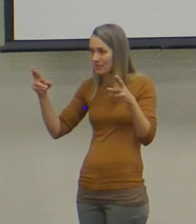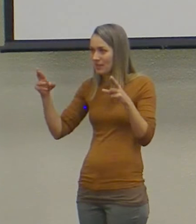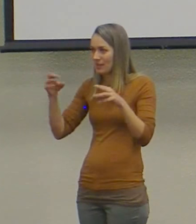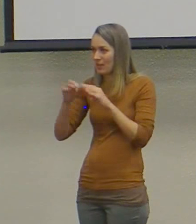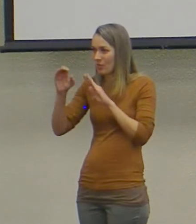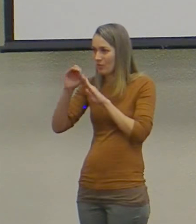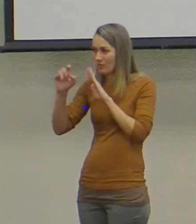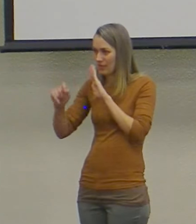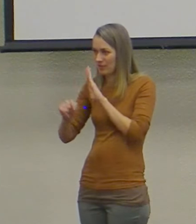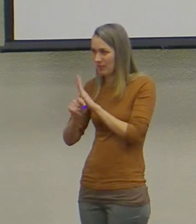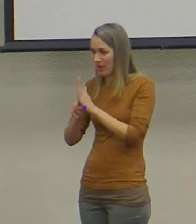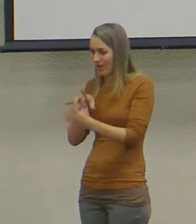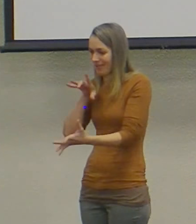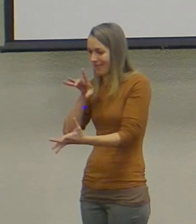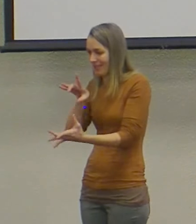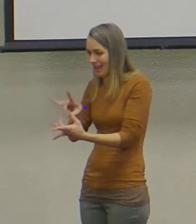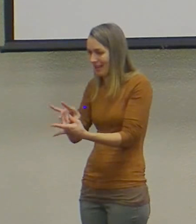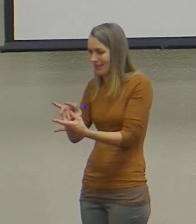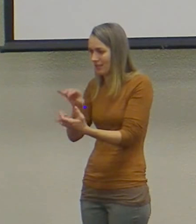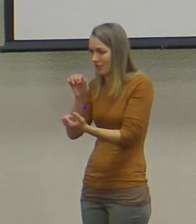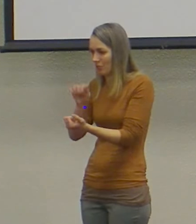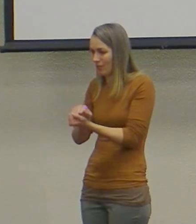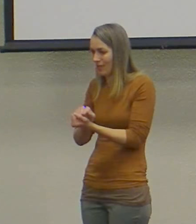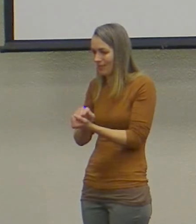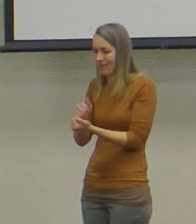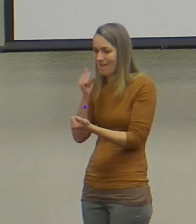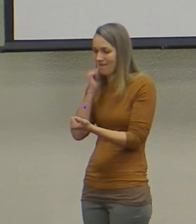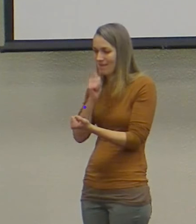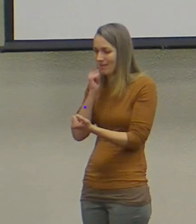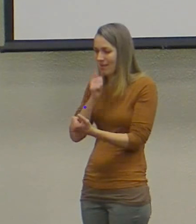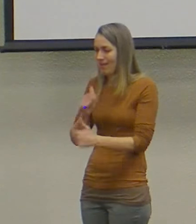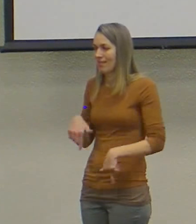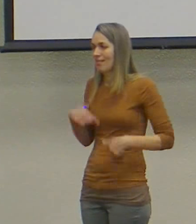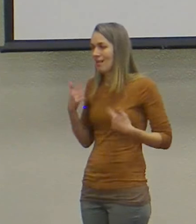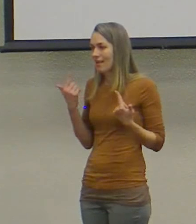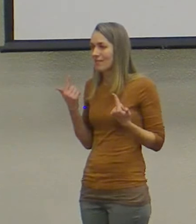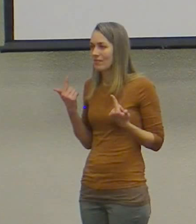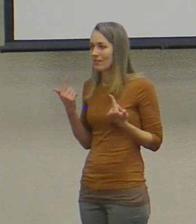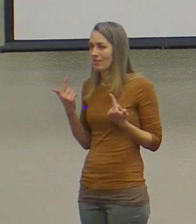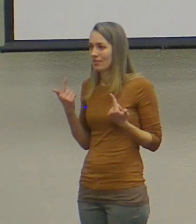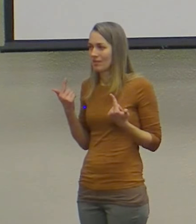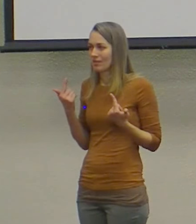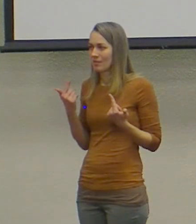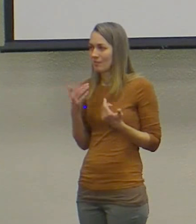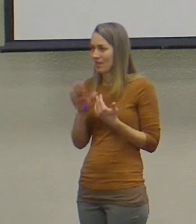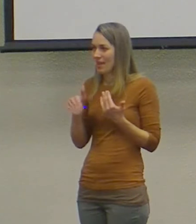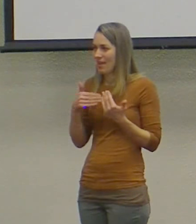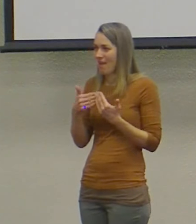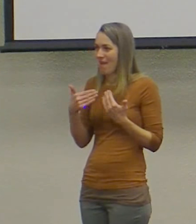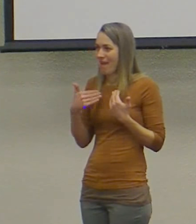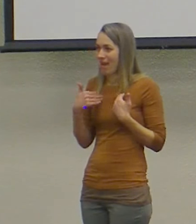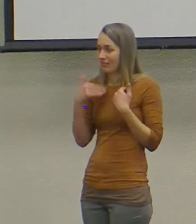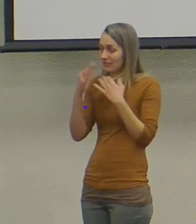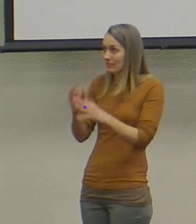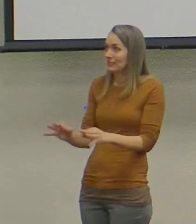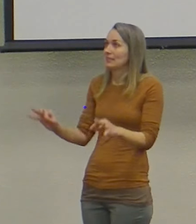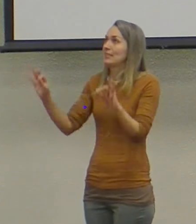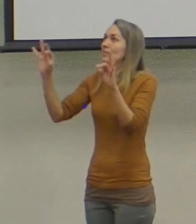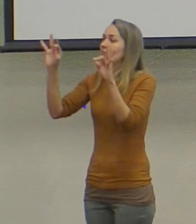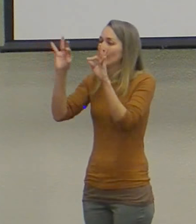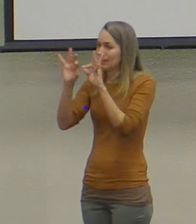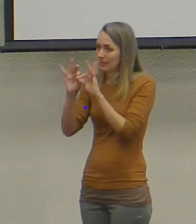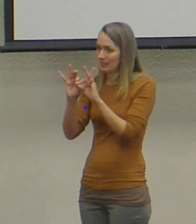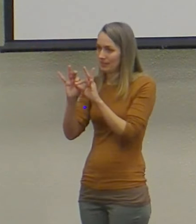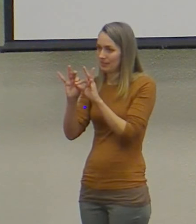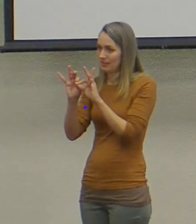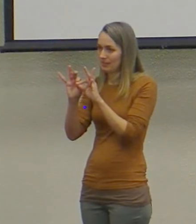their source in the common things of daily life. But they all take on great significance